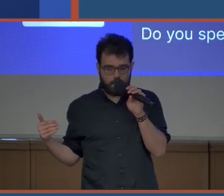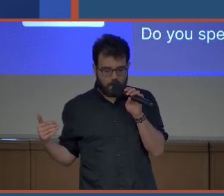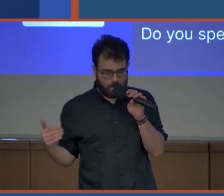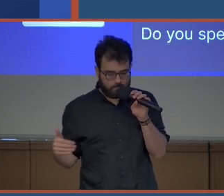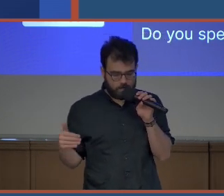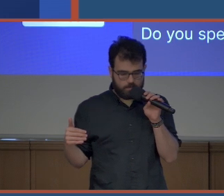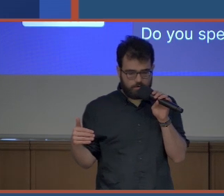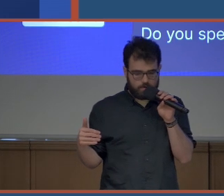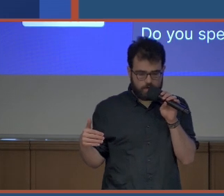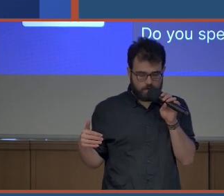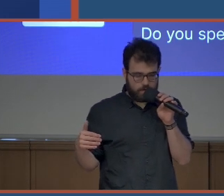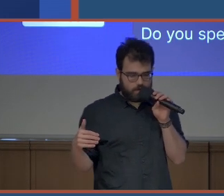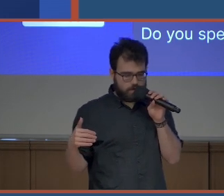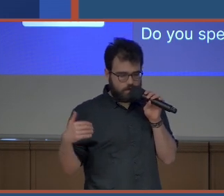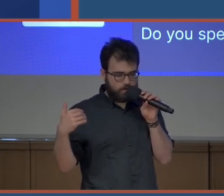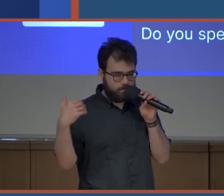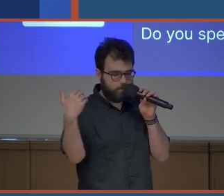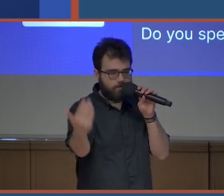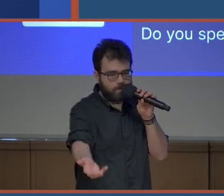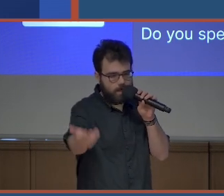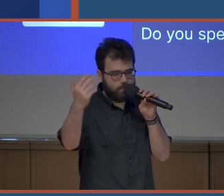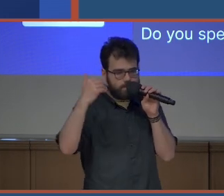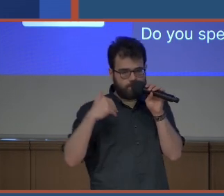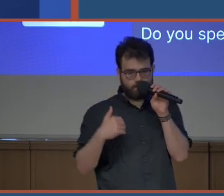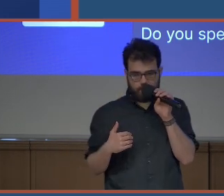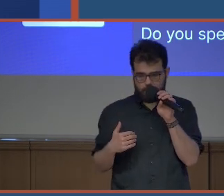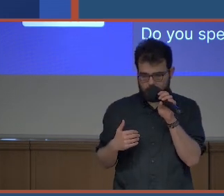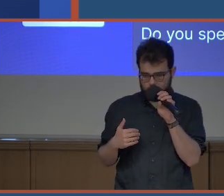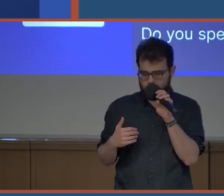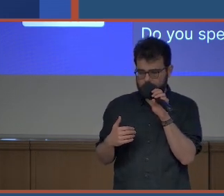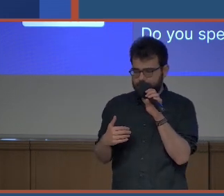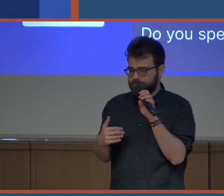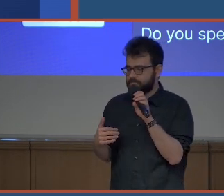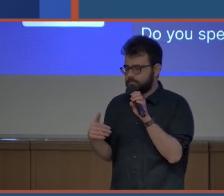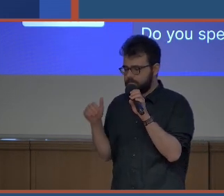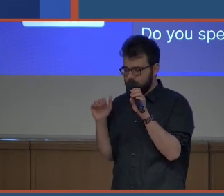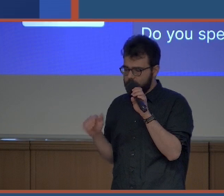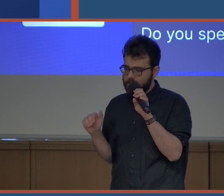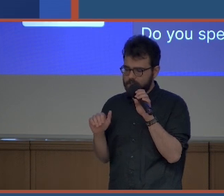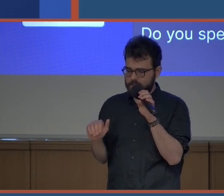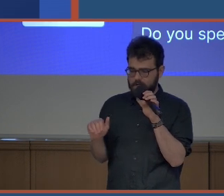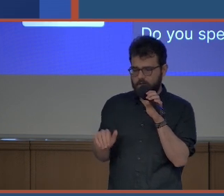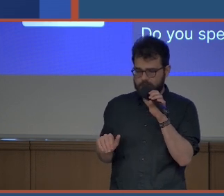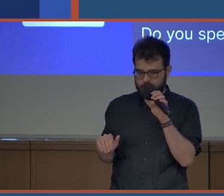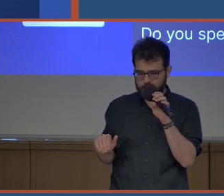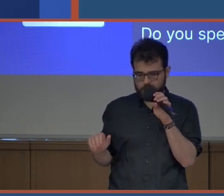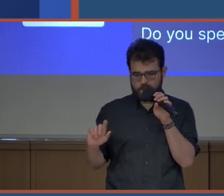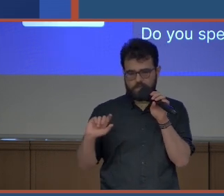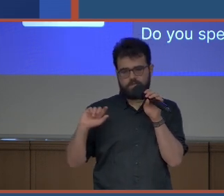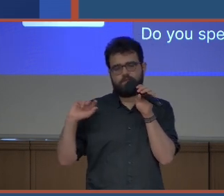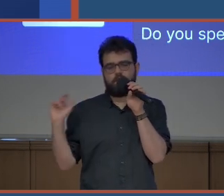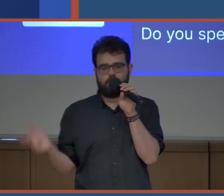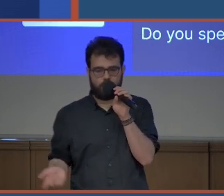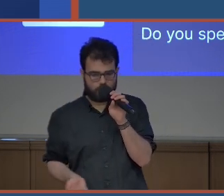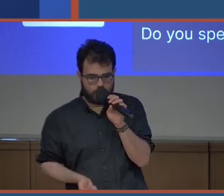happen are from a foreign language to your native language. But in sign language interpreting,